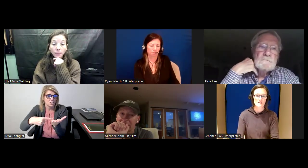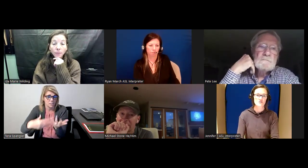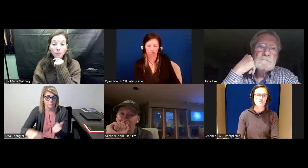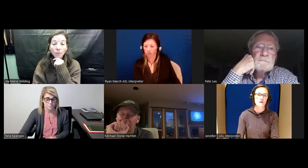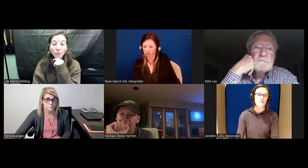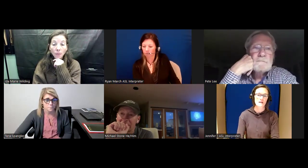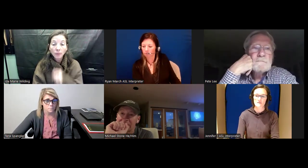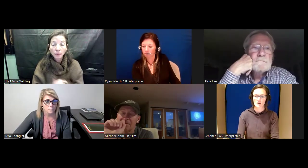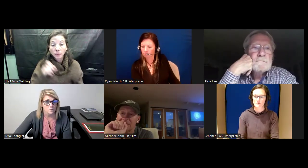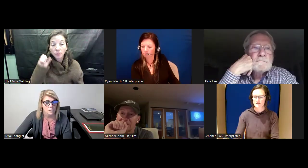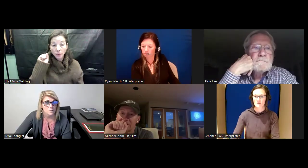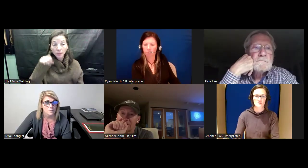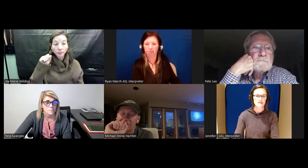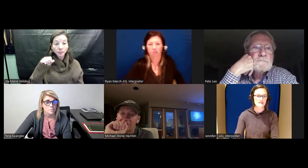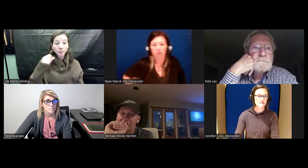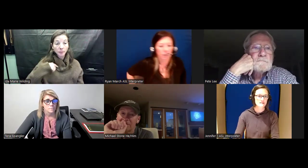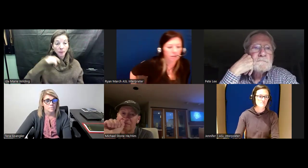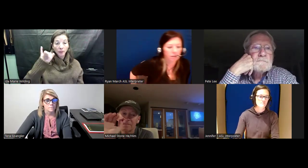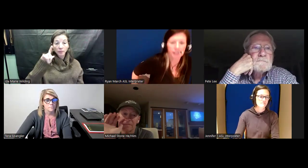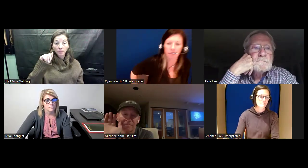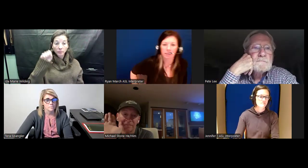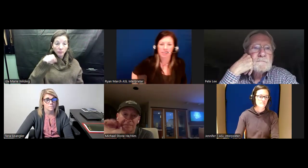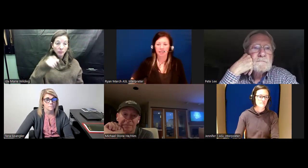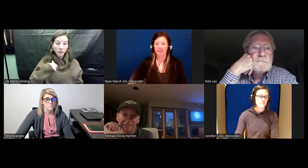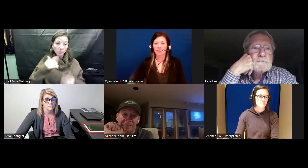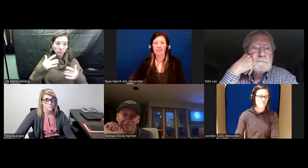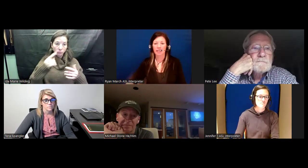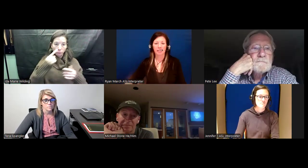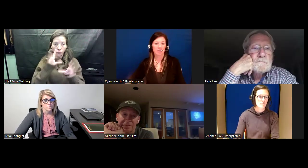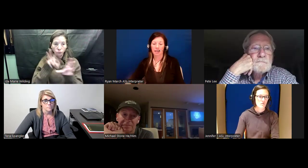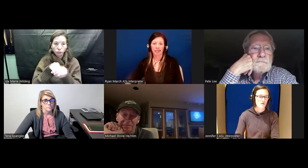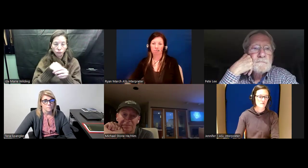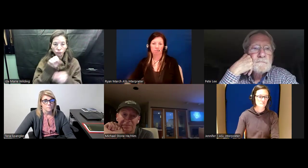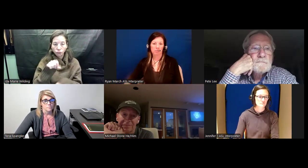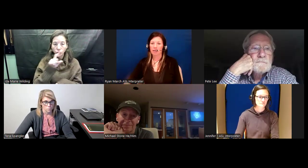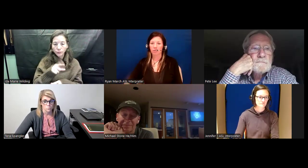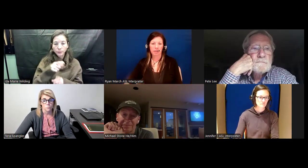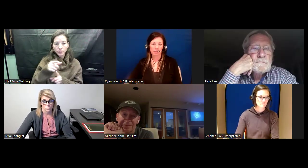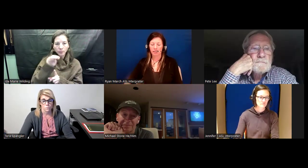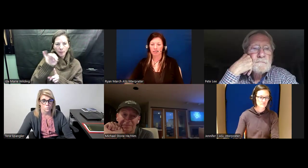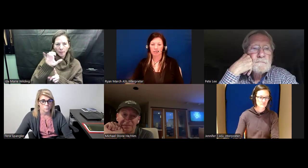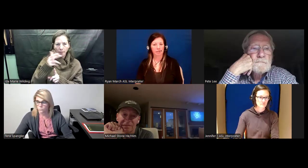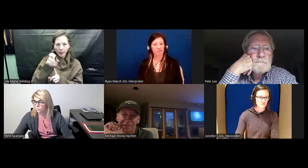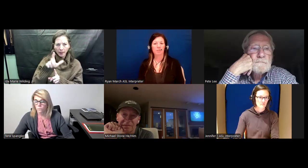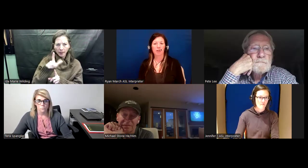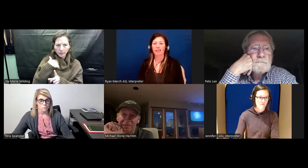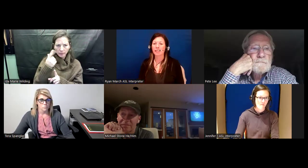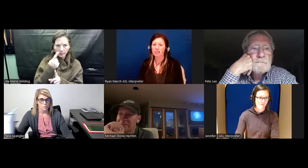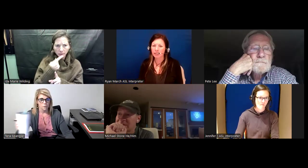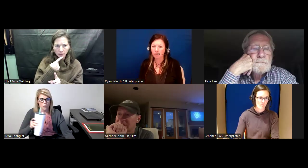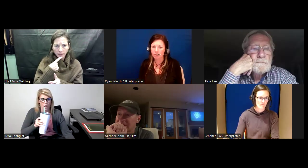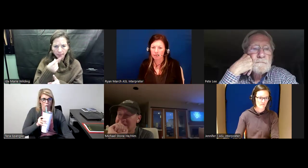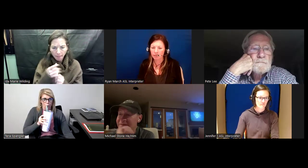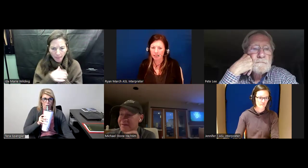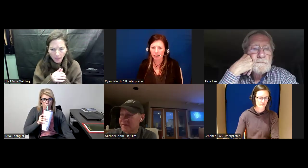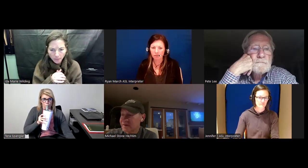with the licensure department and having conversation. Oh yeah. Yes, this is Ida. I would not mind being part of that. Yes,